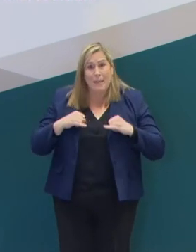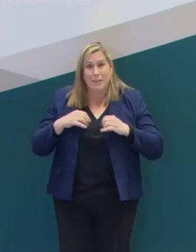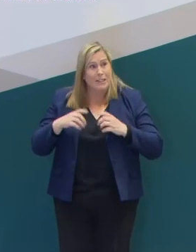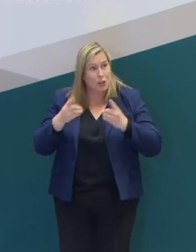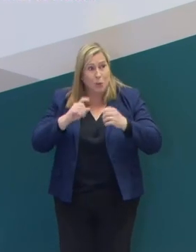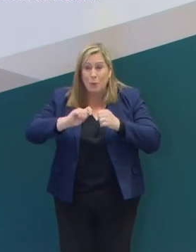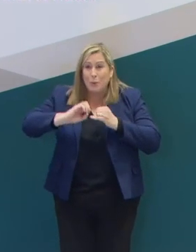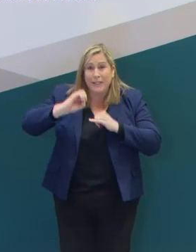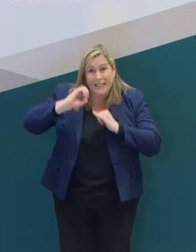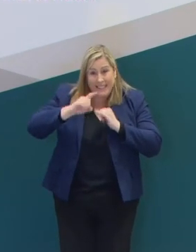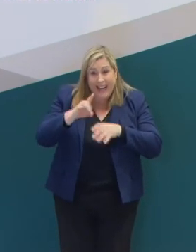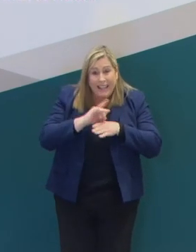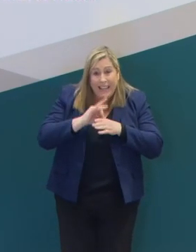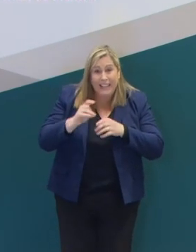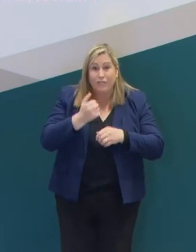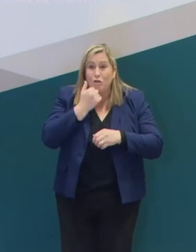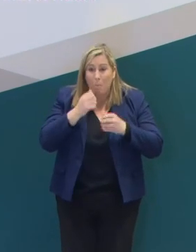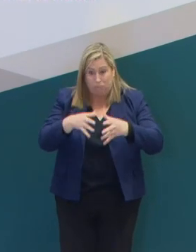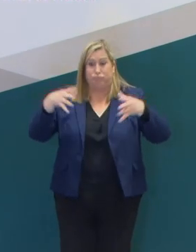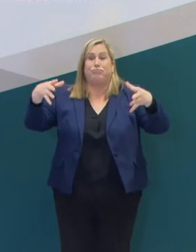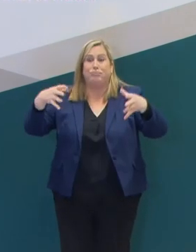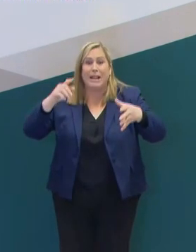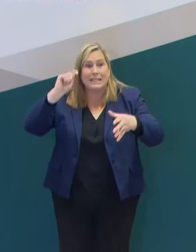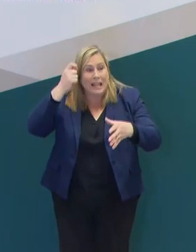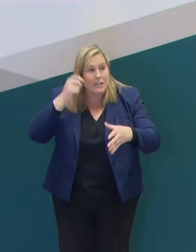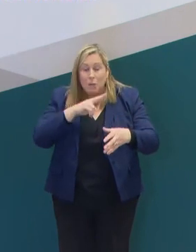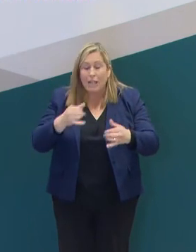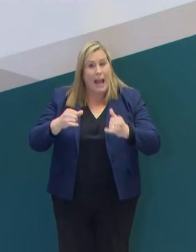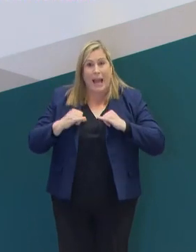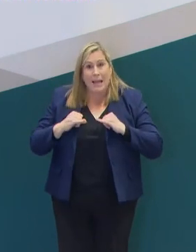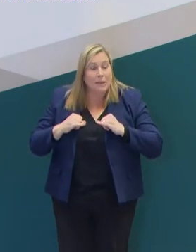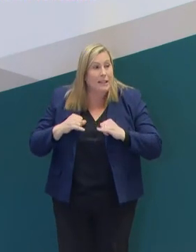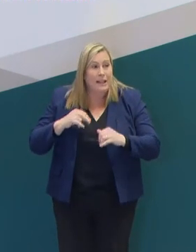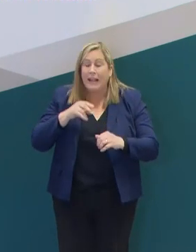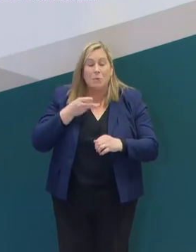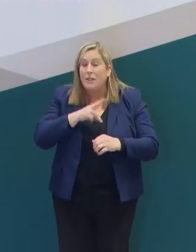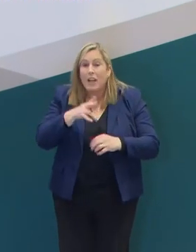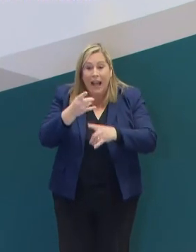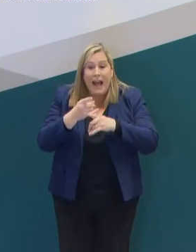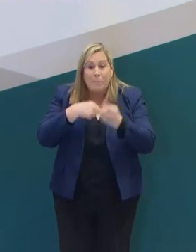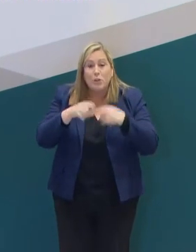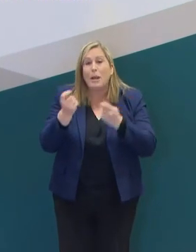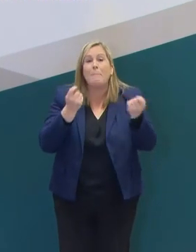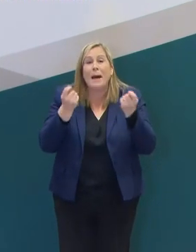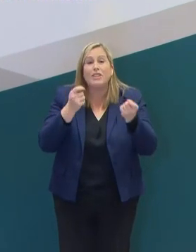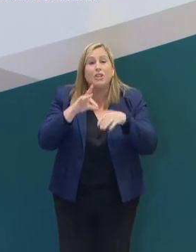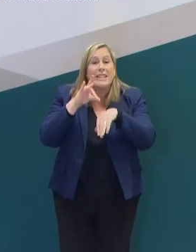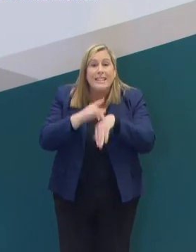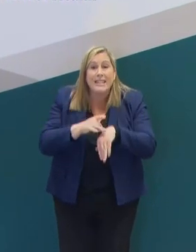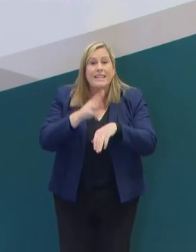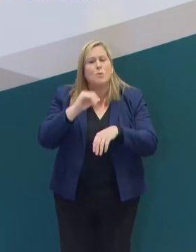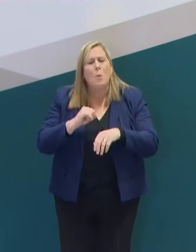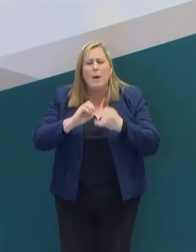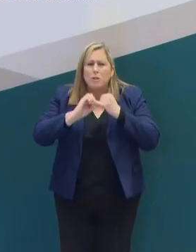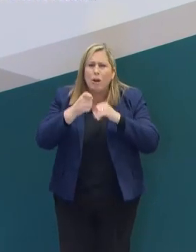not giving us any better information or ability to manage this disease. And so that's why we've tried to focus the test on